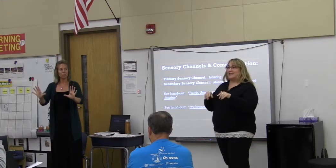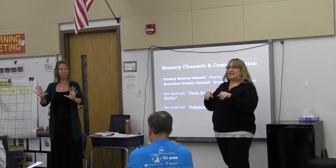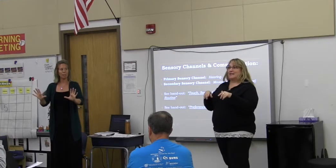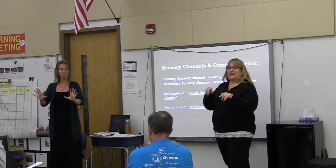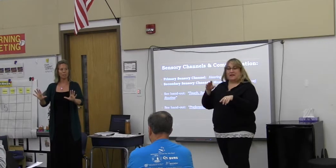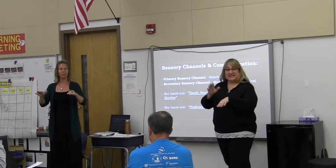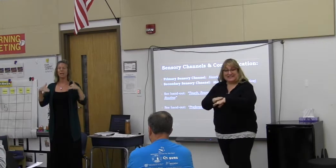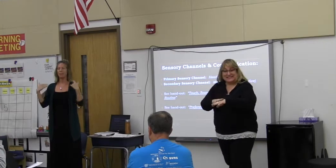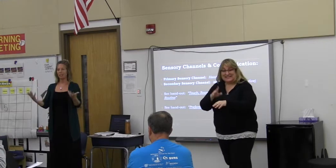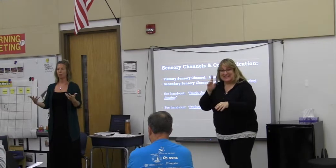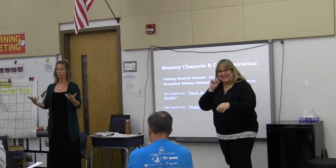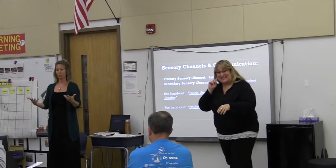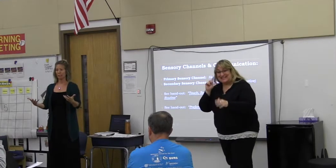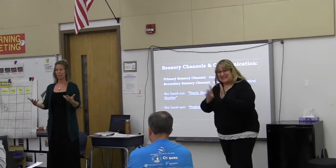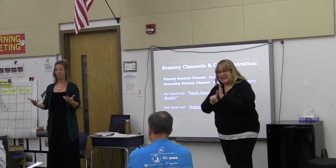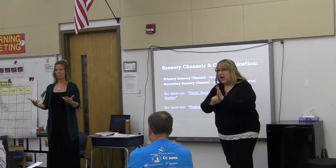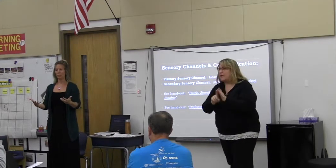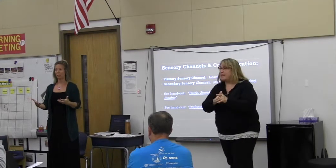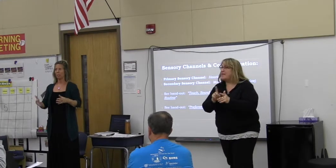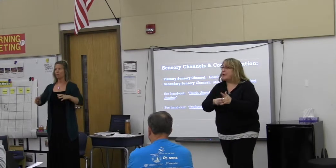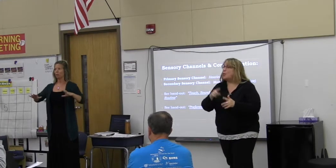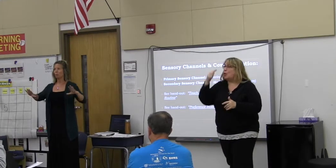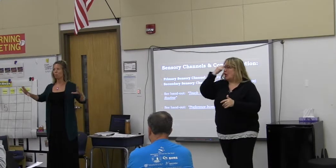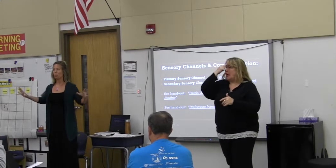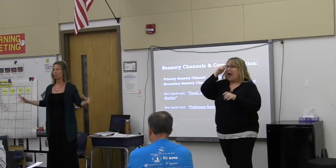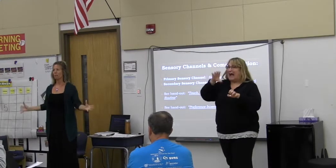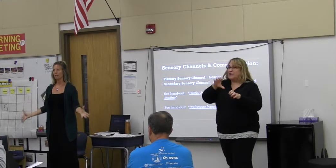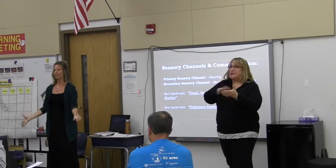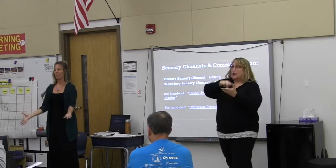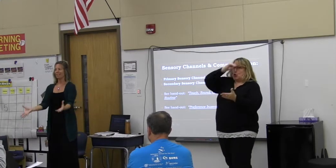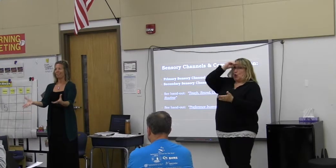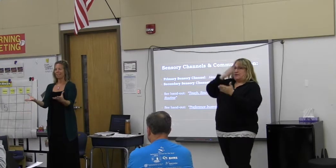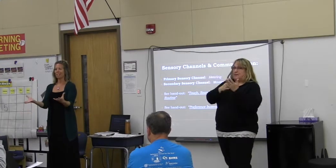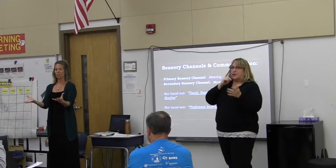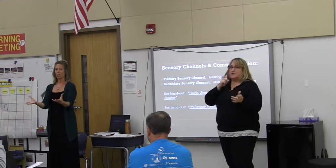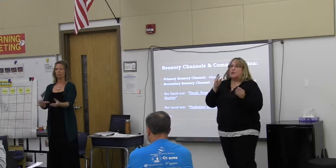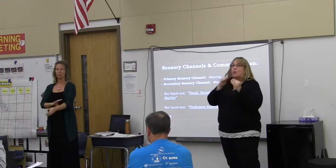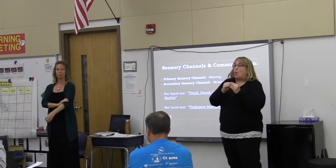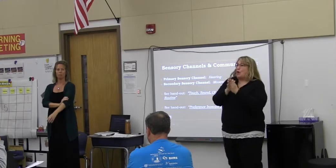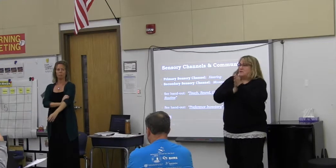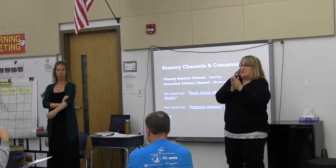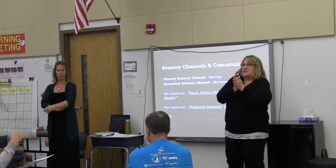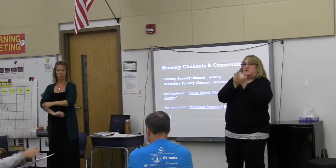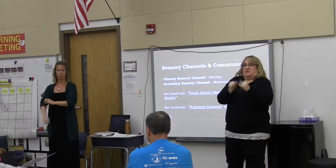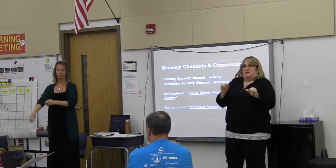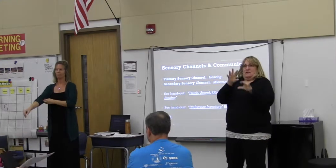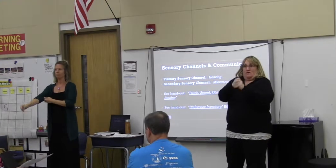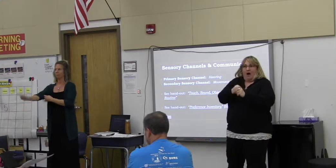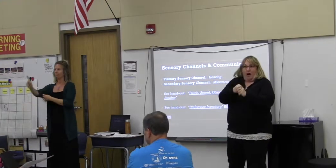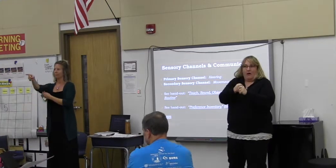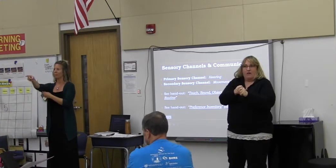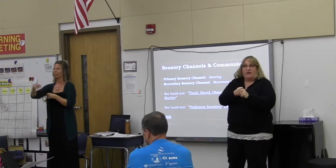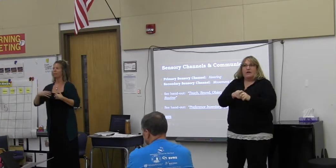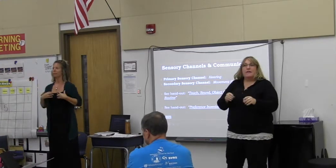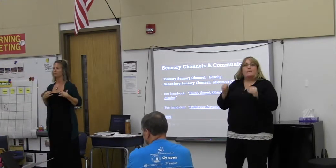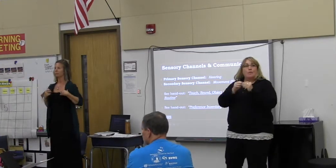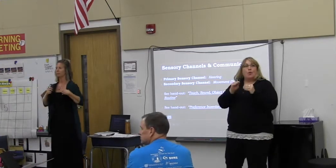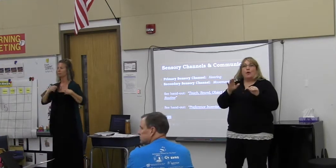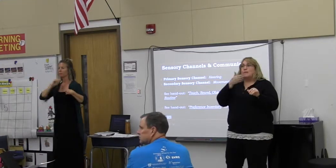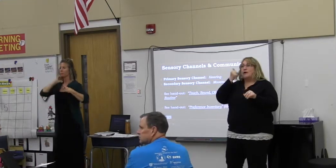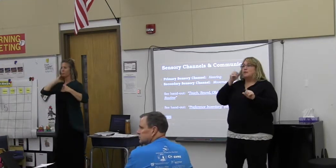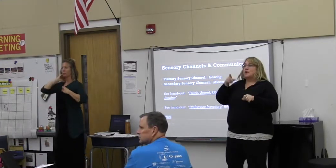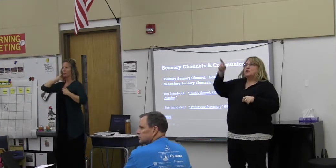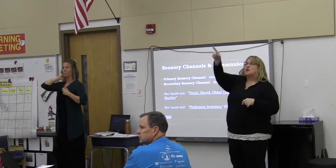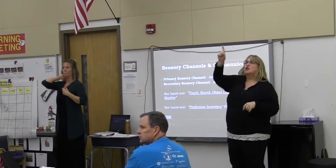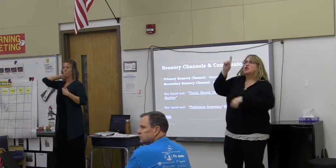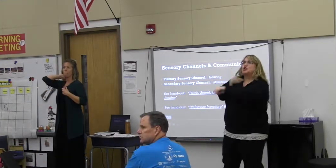actively doing something, that's when learning is happening. So the more they can do, the better. Doreen? You